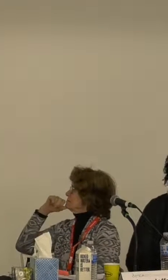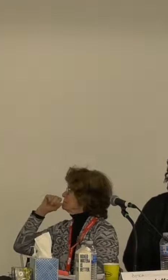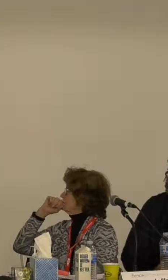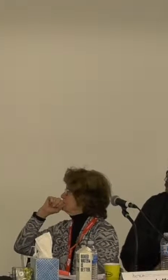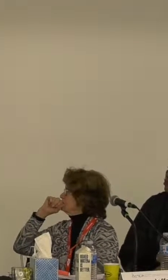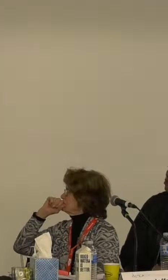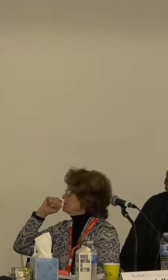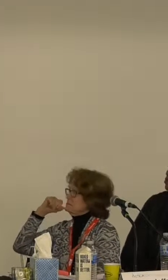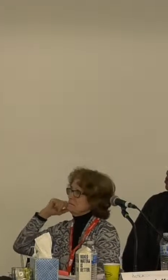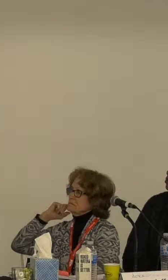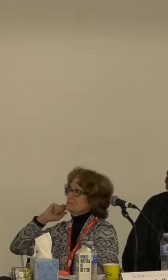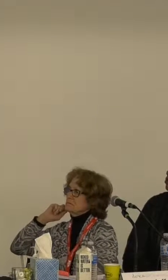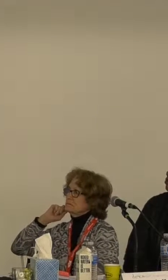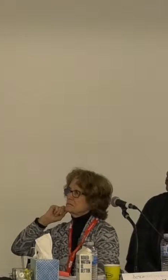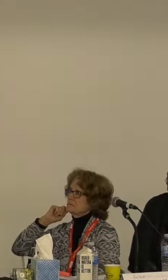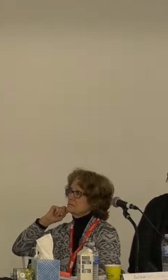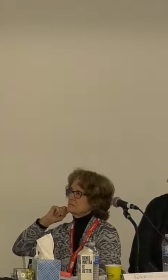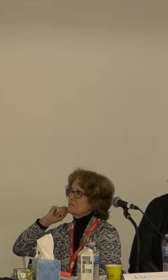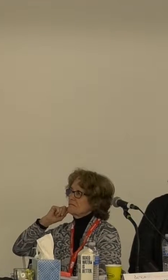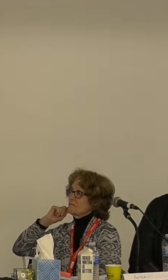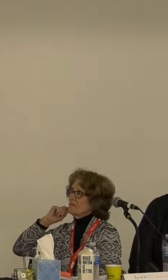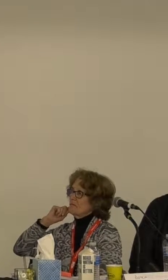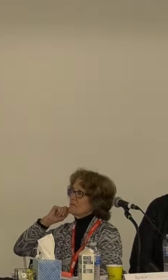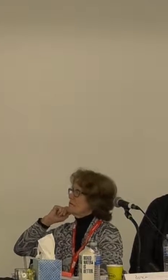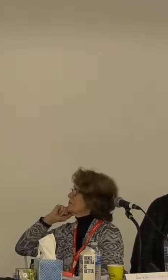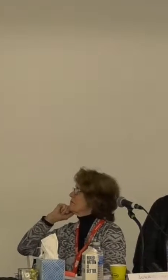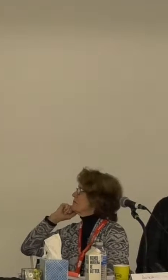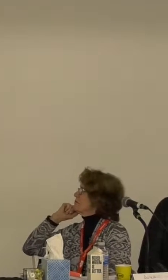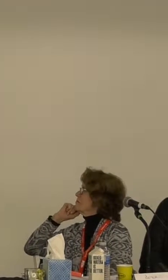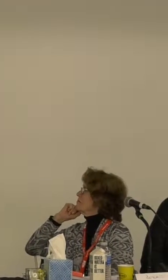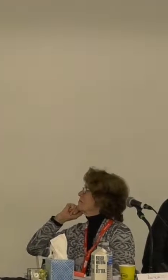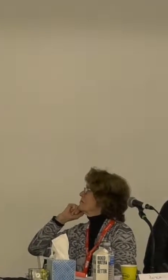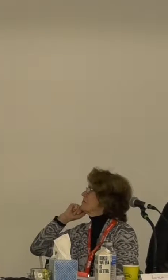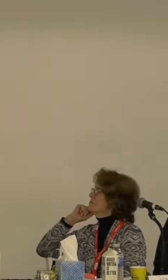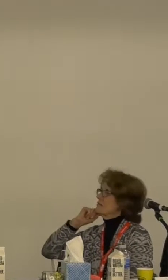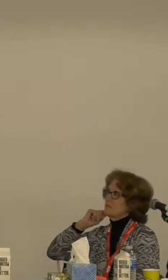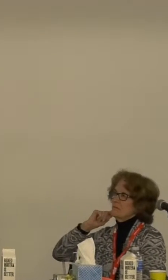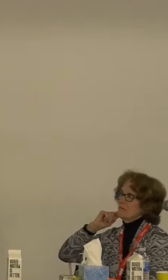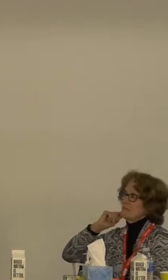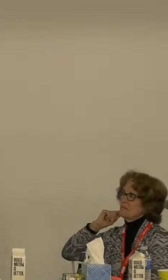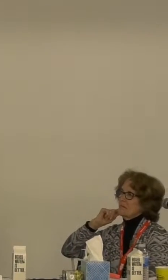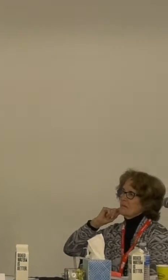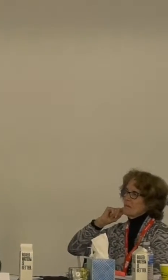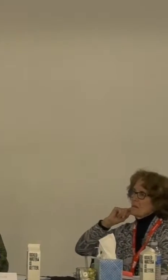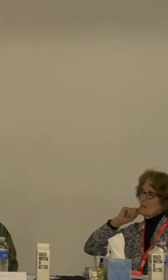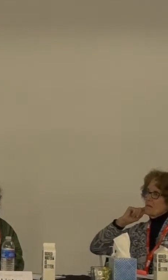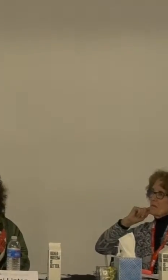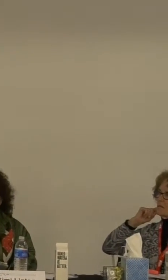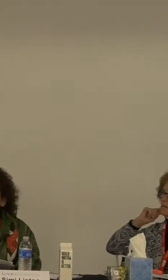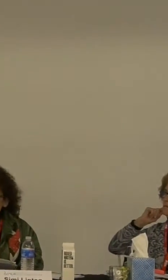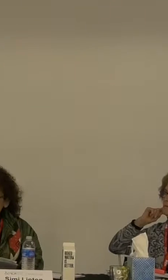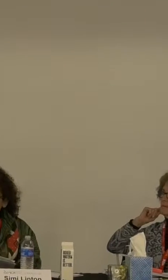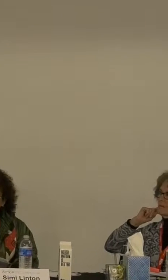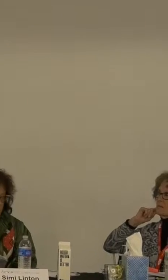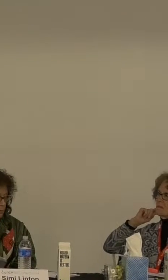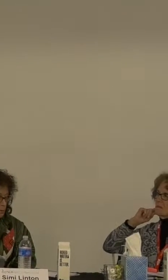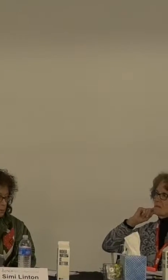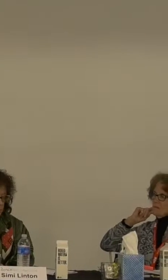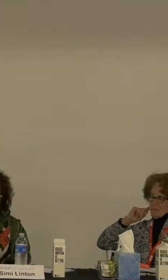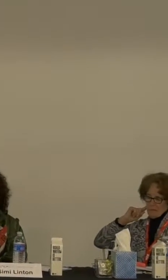Workforce Demographics is far more than a report just on the status quo. It's really a study and a call to join a